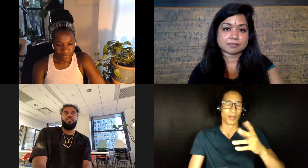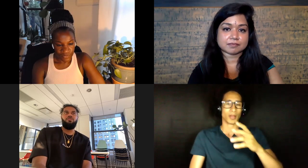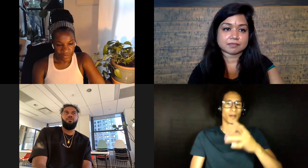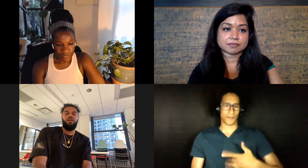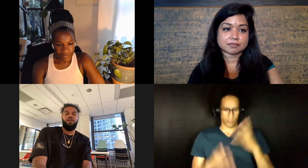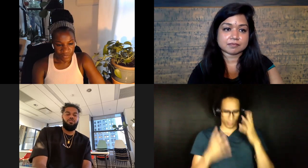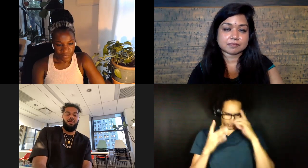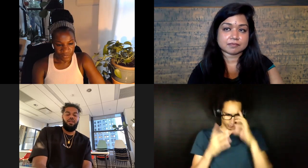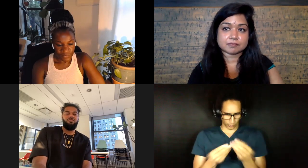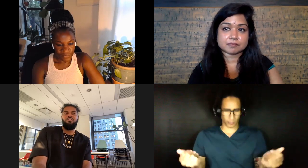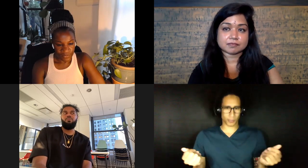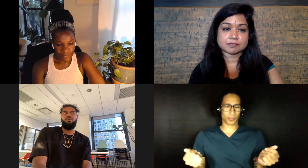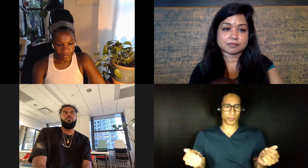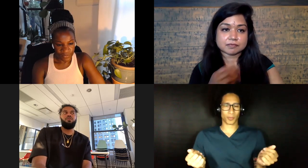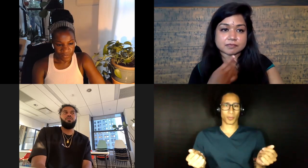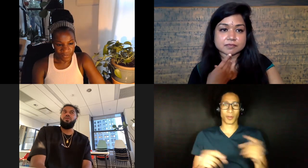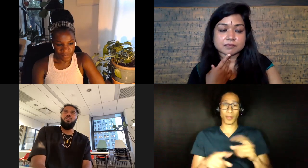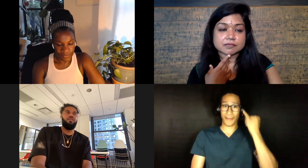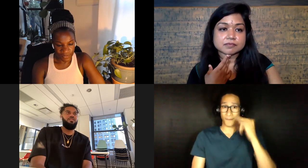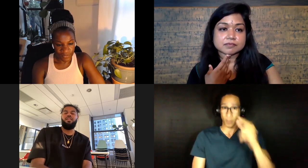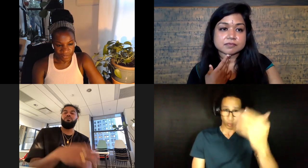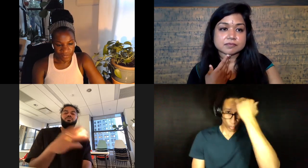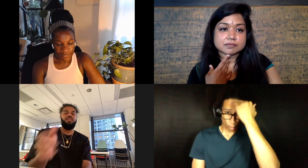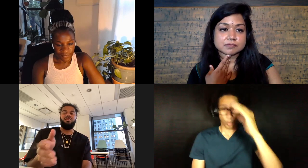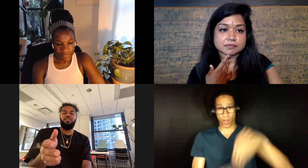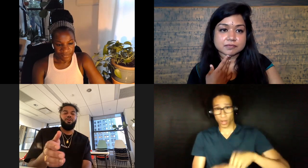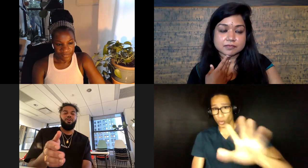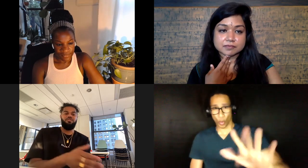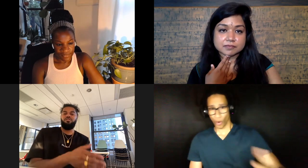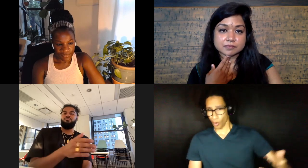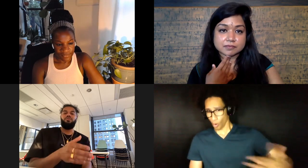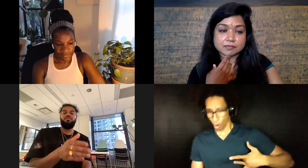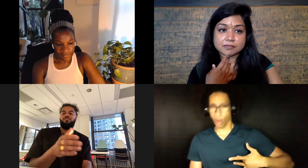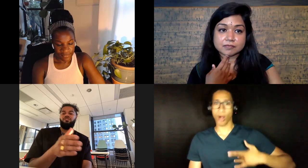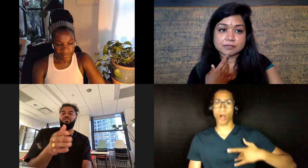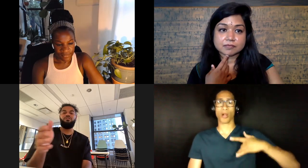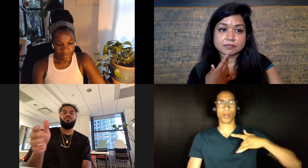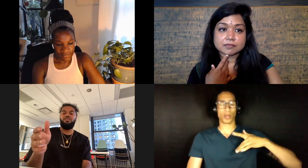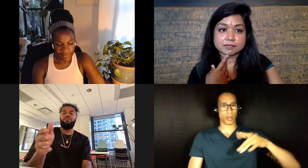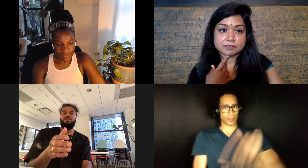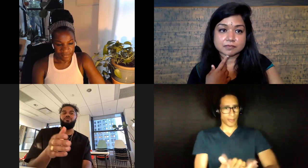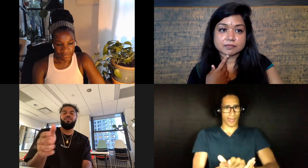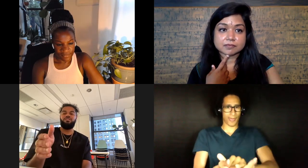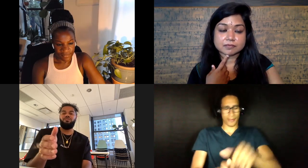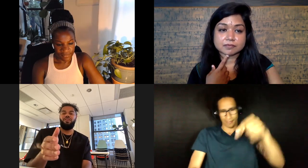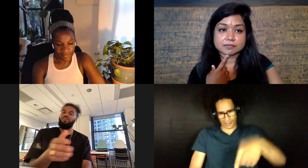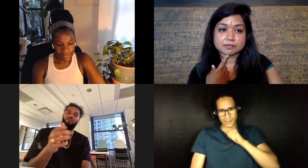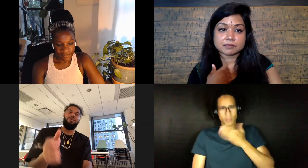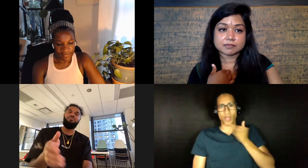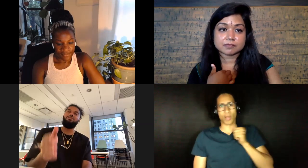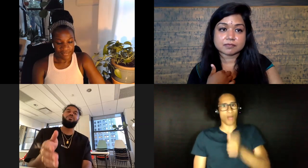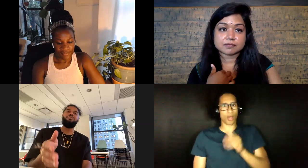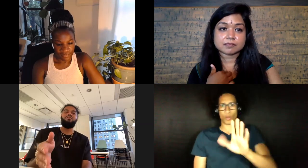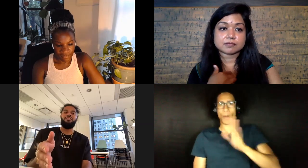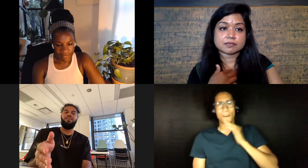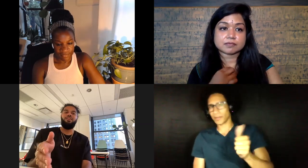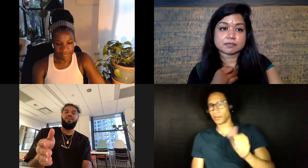train, and when I pass her, I'm like, I'm buying 10. I'm not even gonna eat 10, but I'm gonna buy 10. Like I don't know what it is, but I've